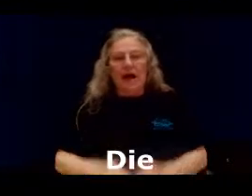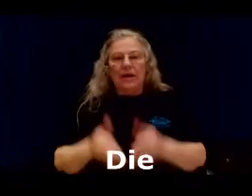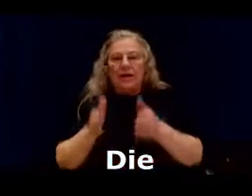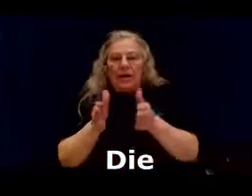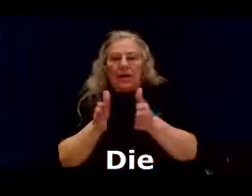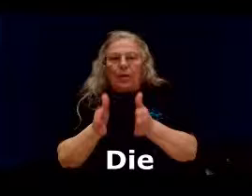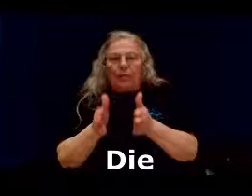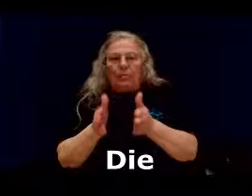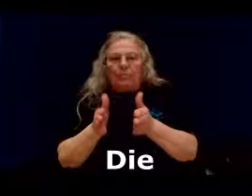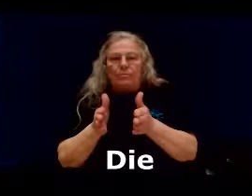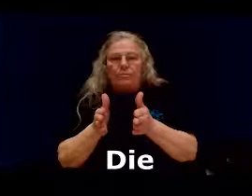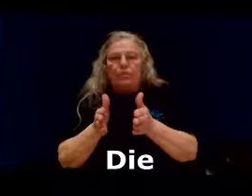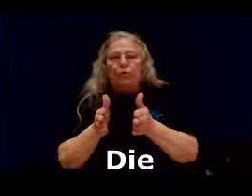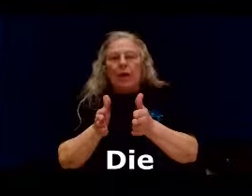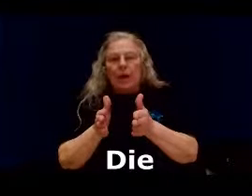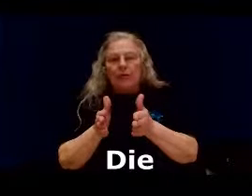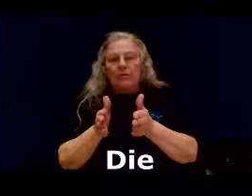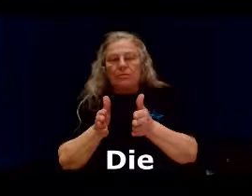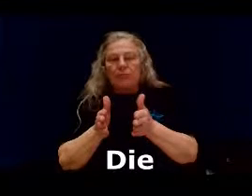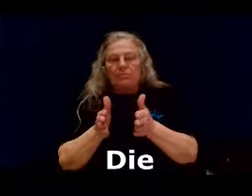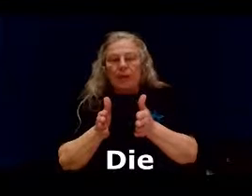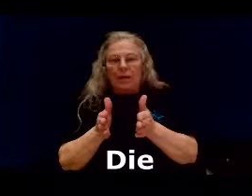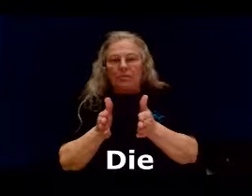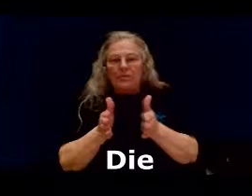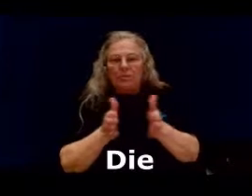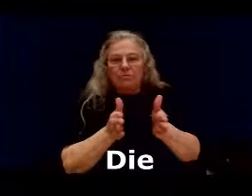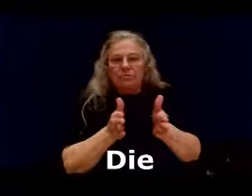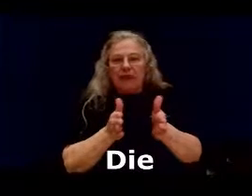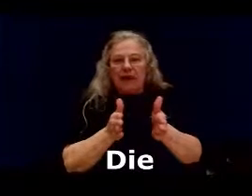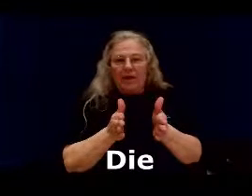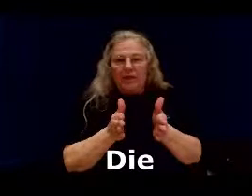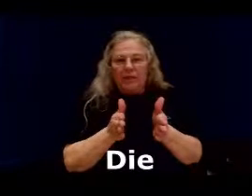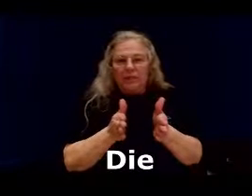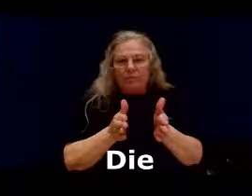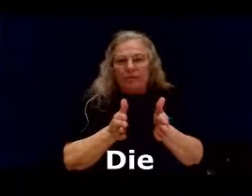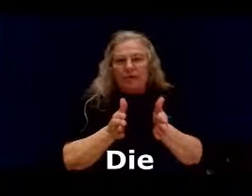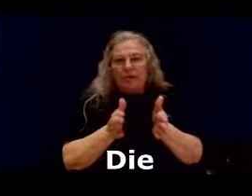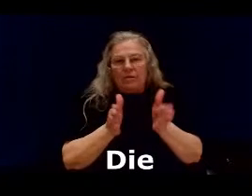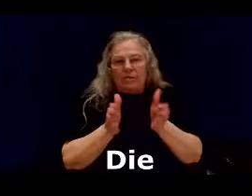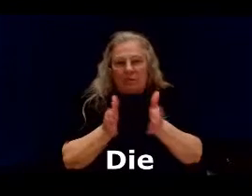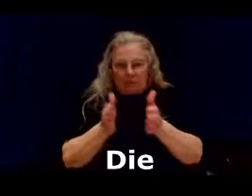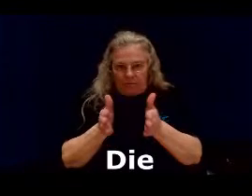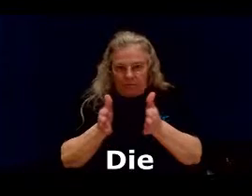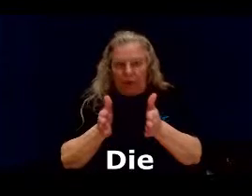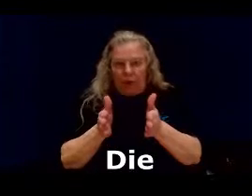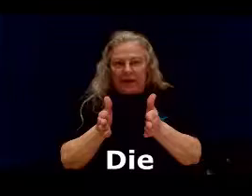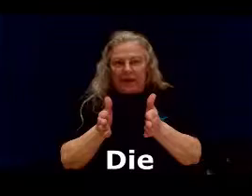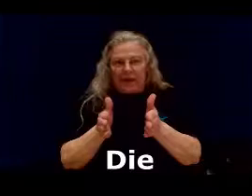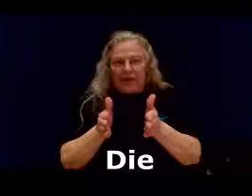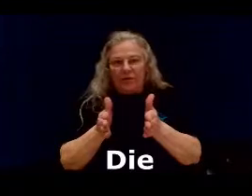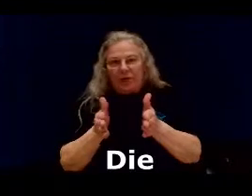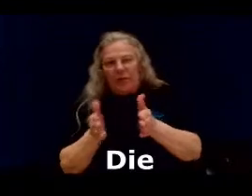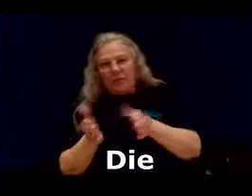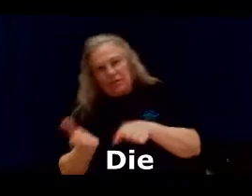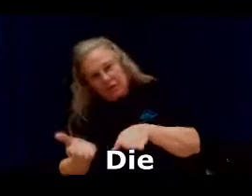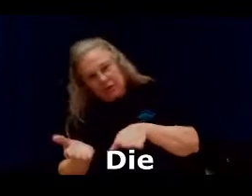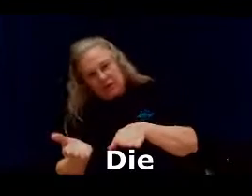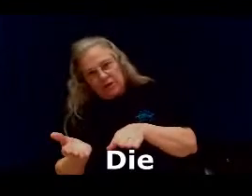Died. Two hands, palms together that are pointing together, and then it just